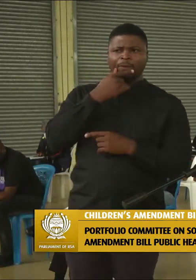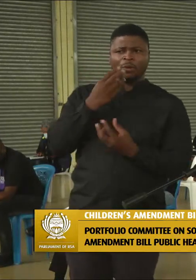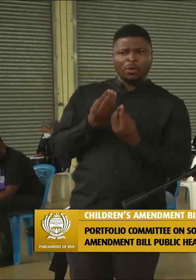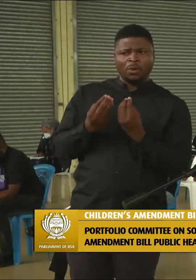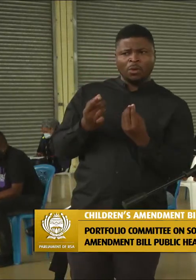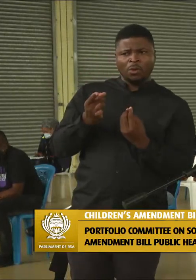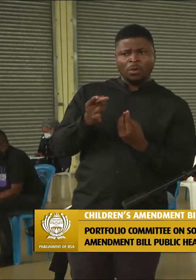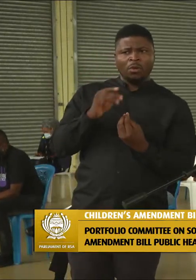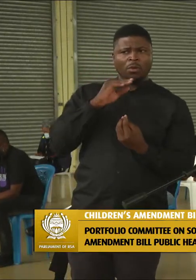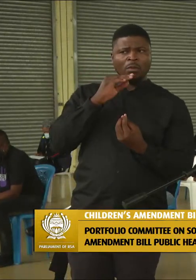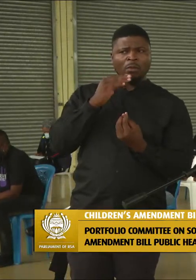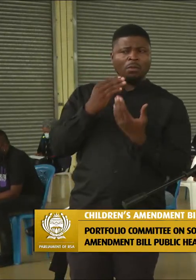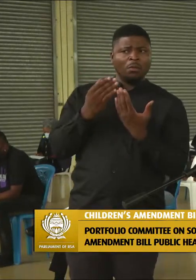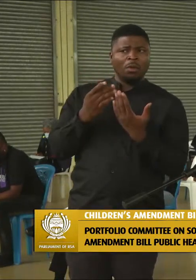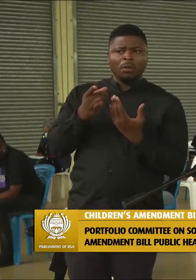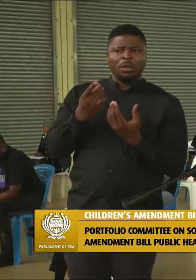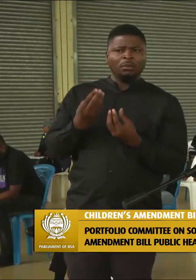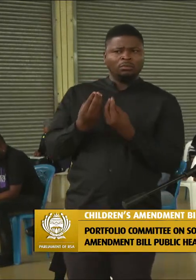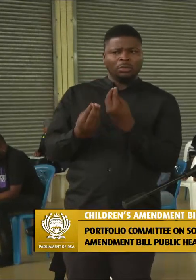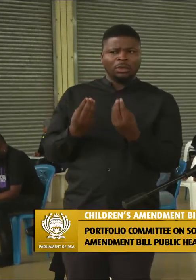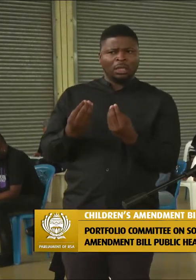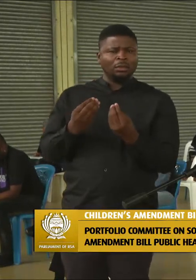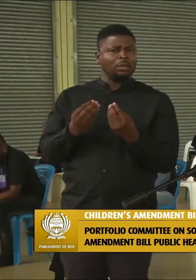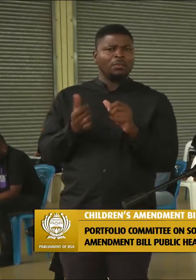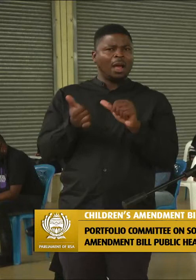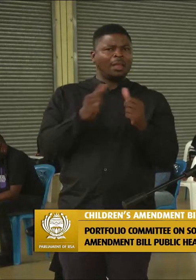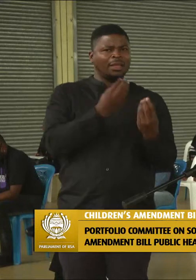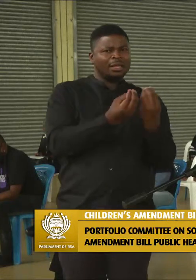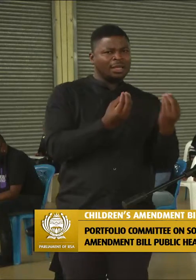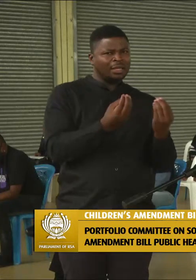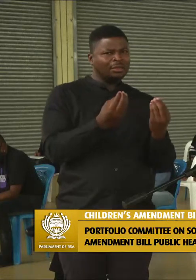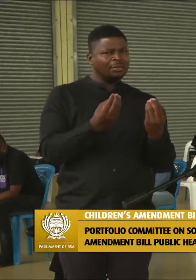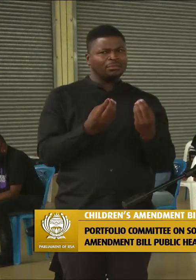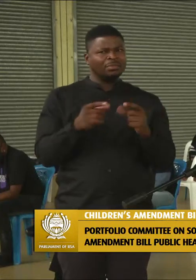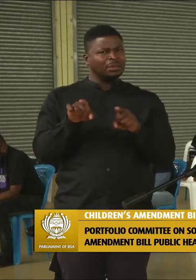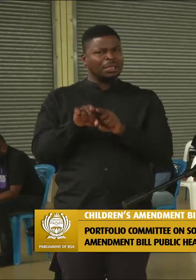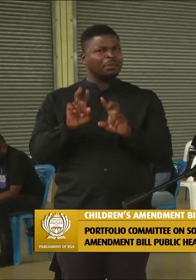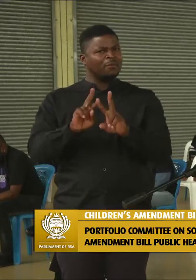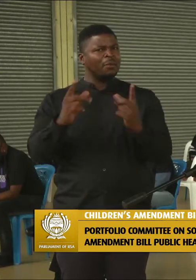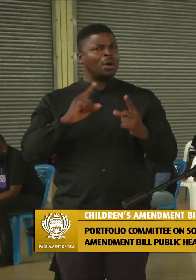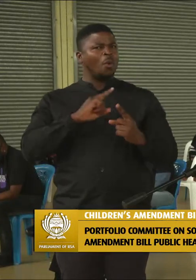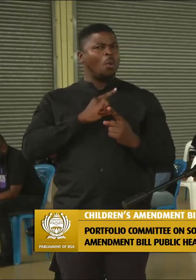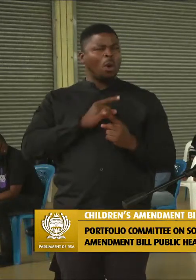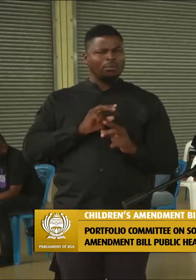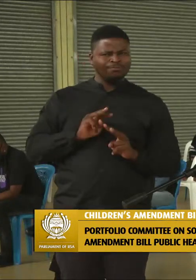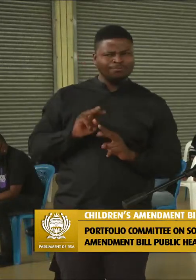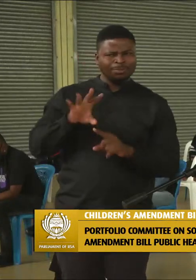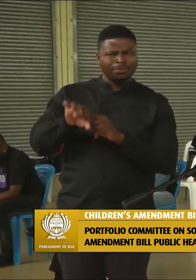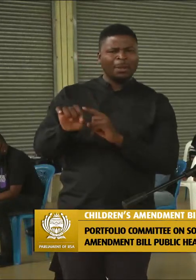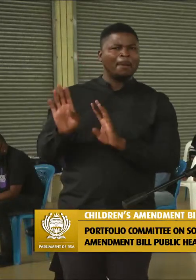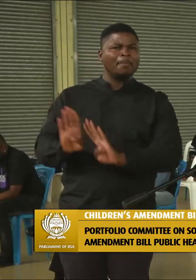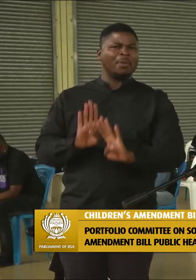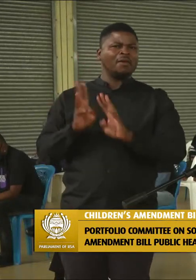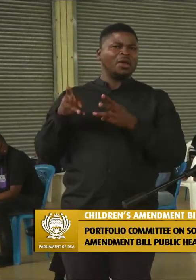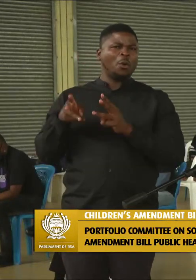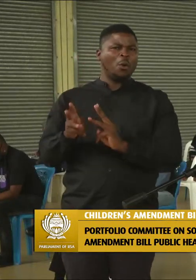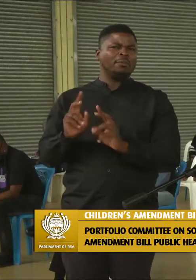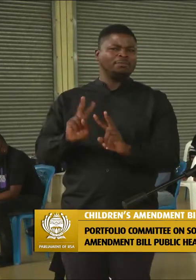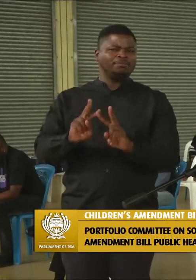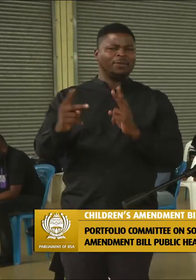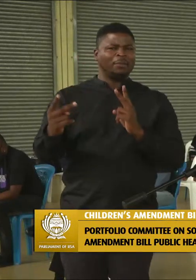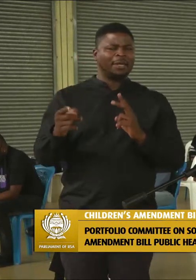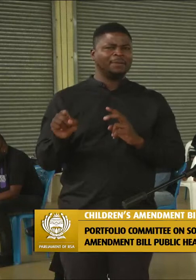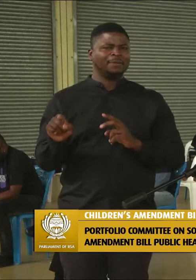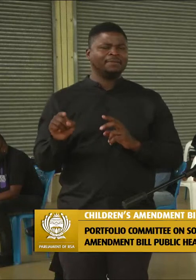this after 2 to 3 weeks by the child's behavior that they're not the same as the other kids.